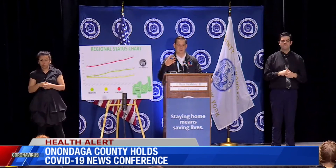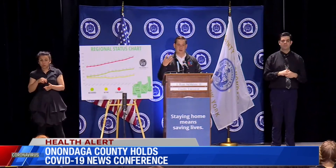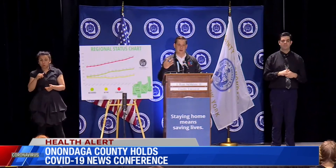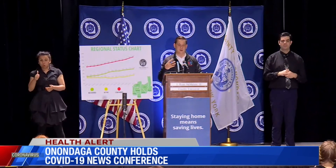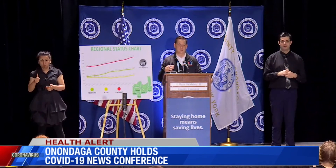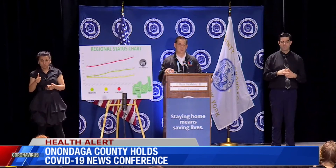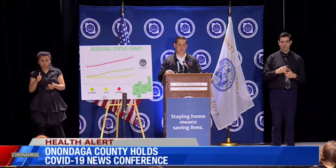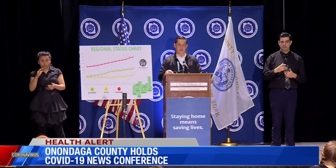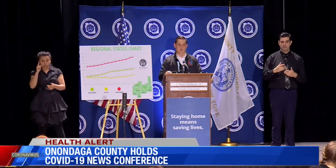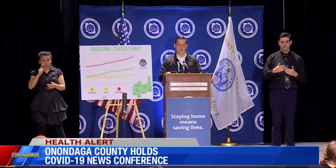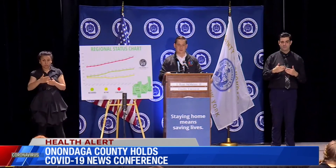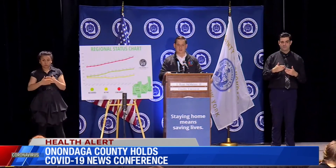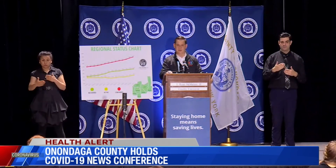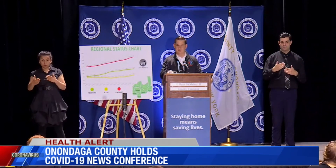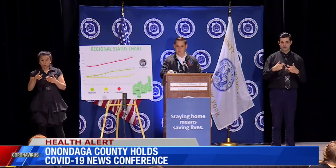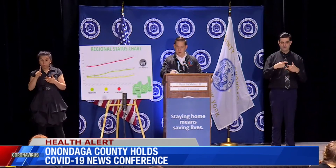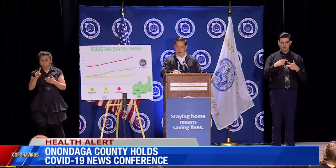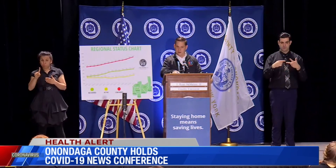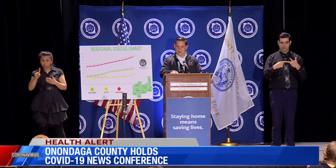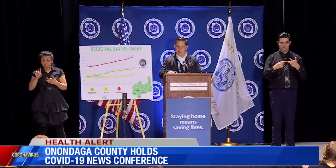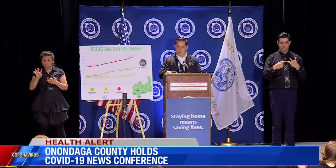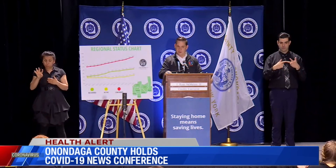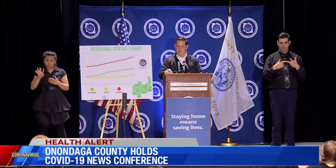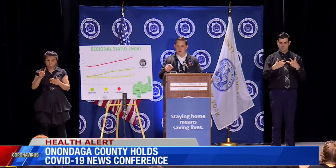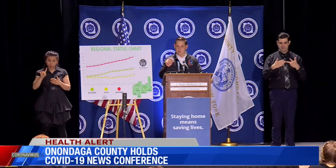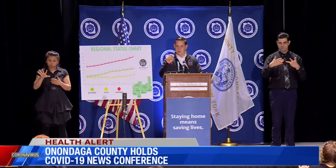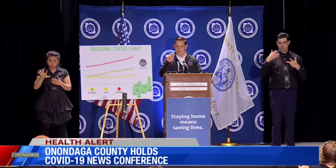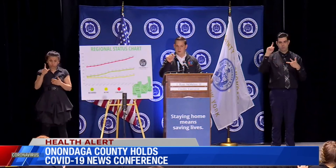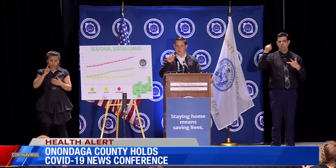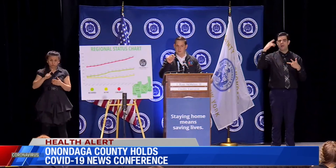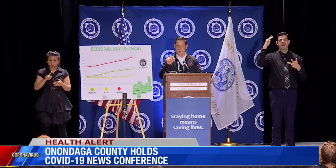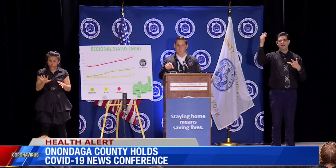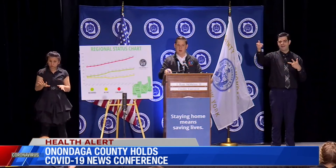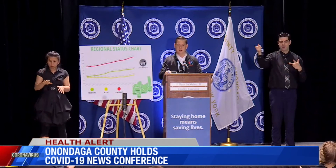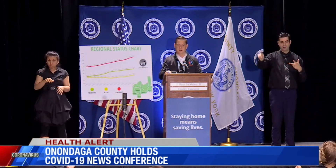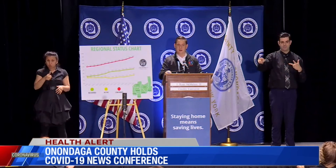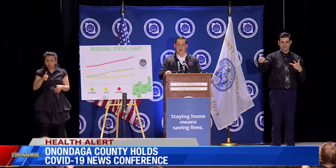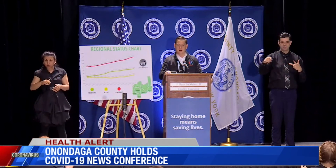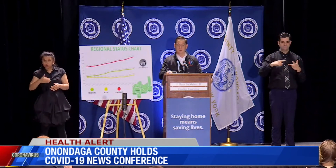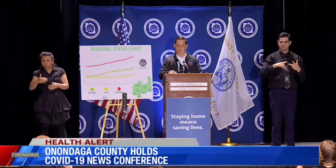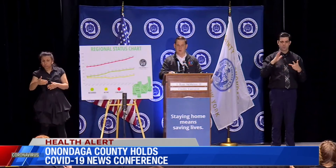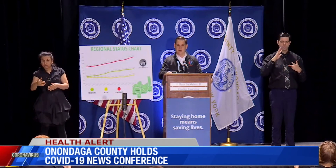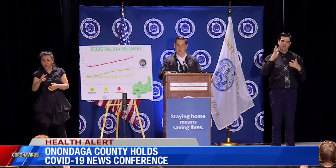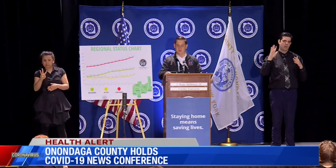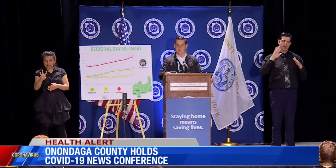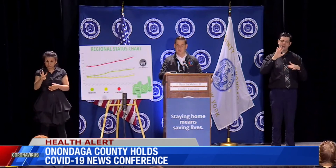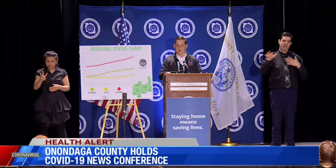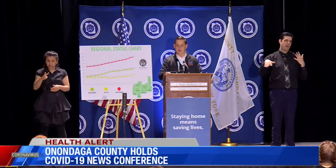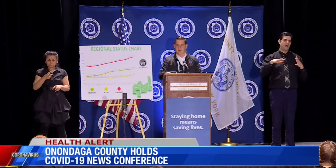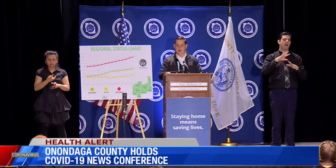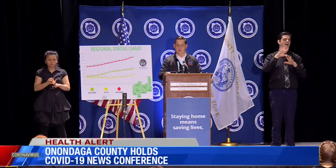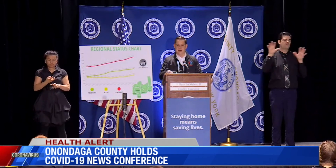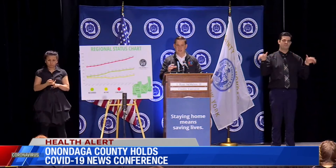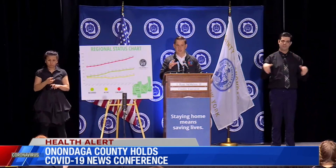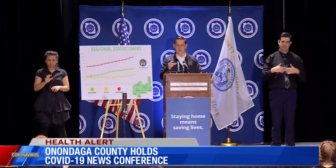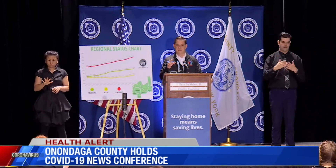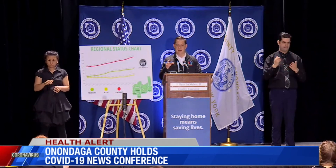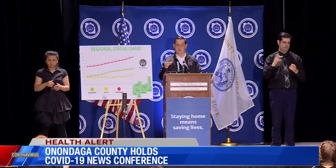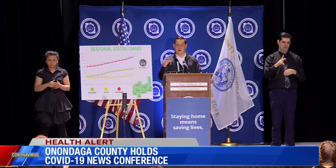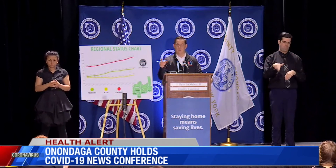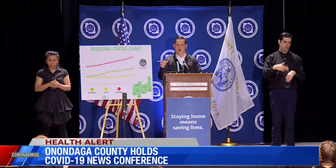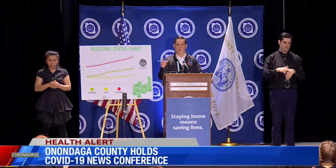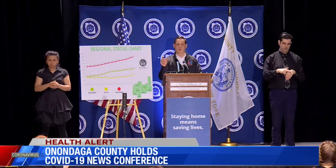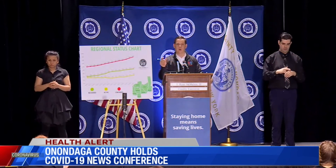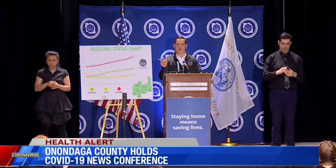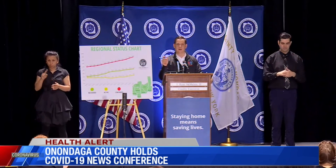three, whenever that is, that's when essentially you're bringing back the economy, maybe still in a limited way, but the whole economy's there. But that should